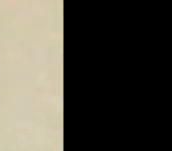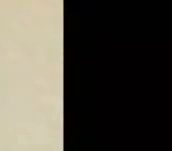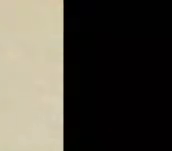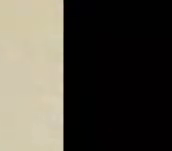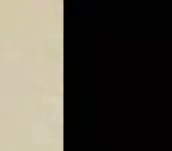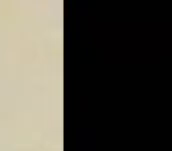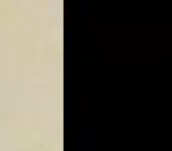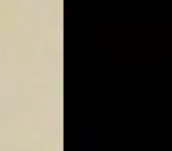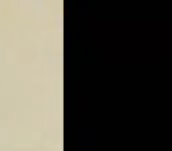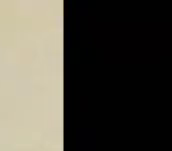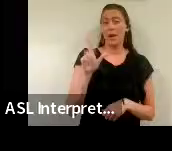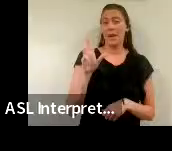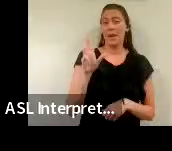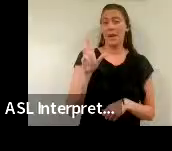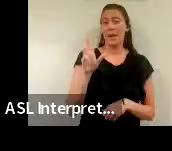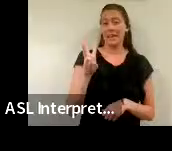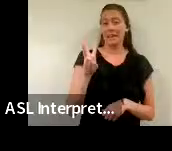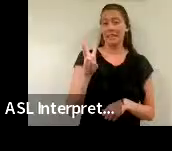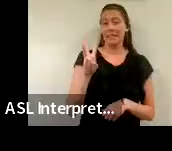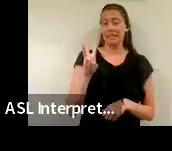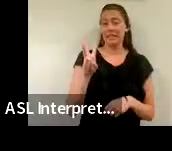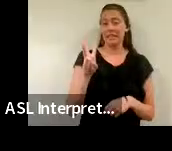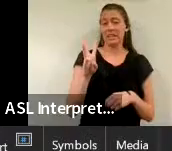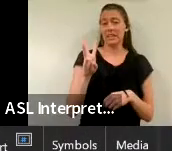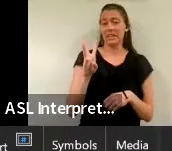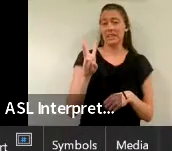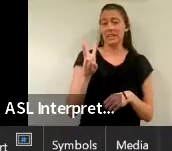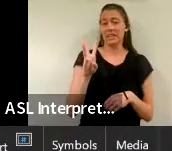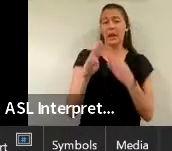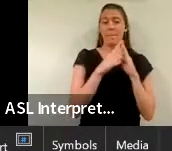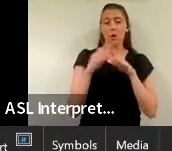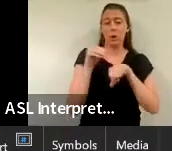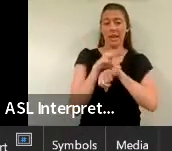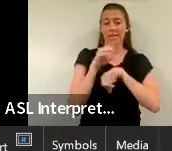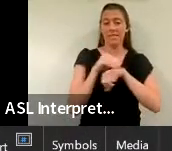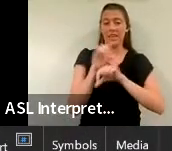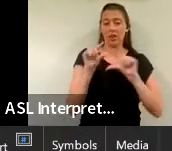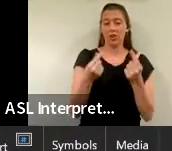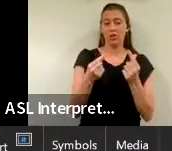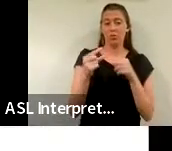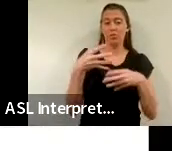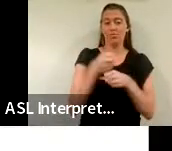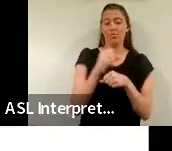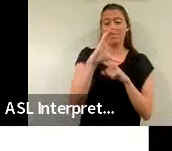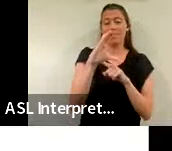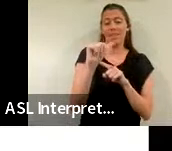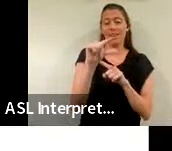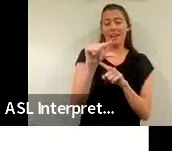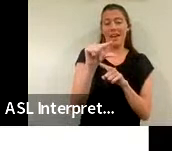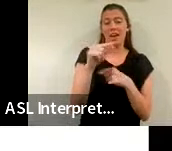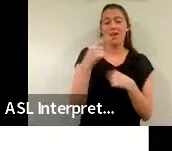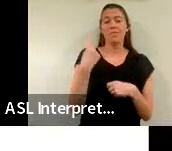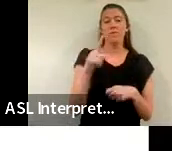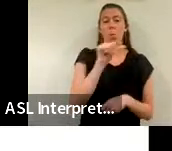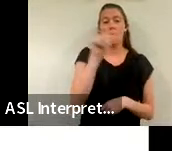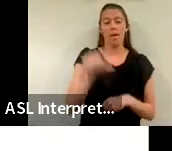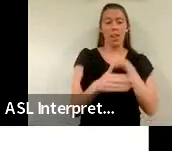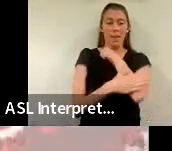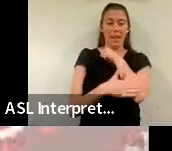26th Community Advisory Group meeting for Alameda County.